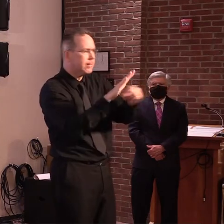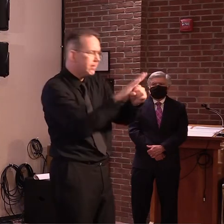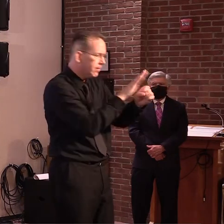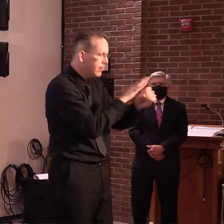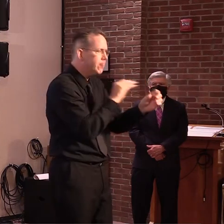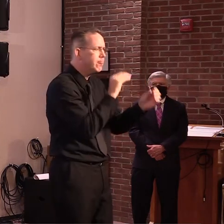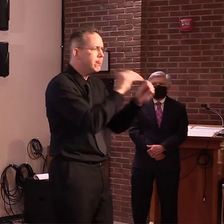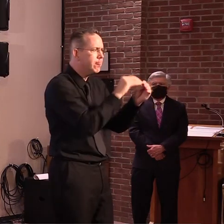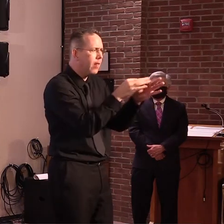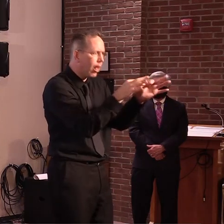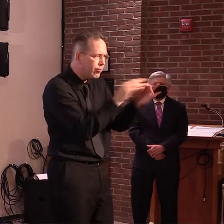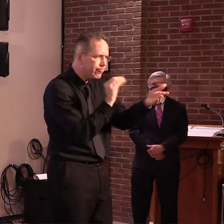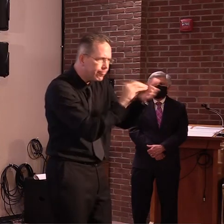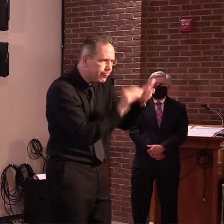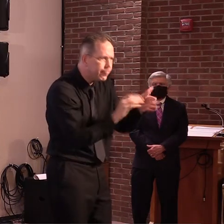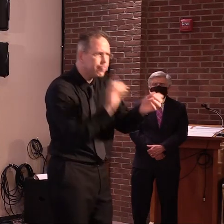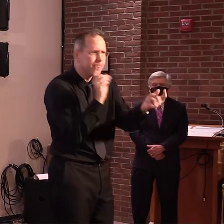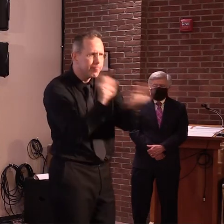that at the press conference.